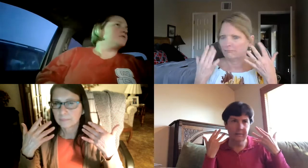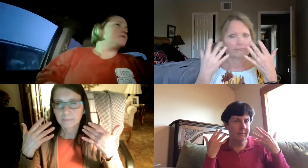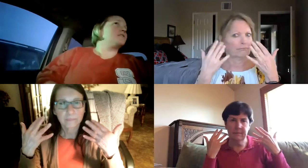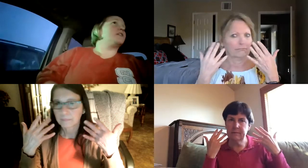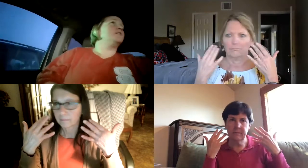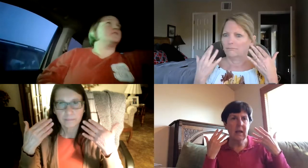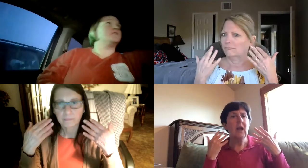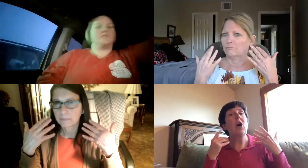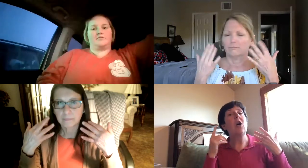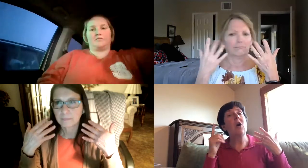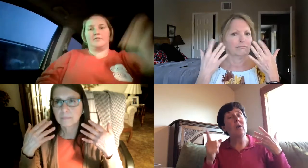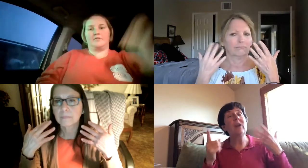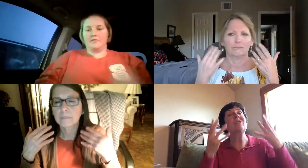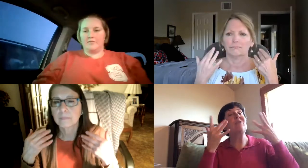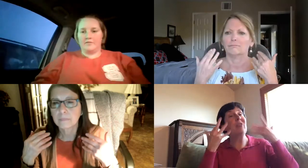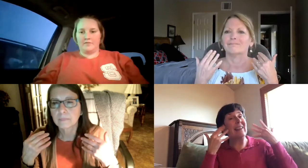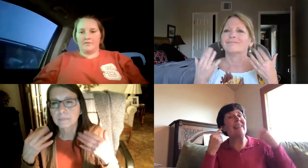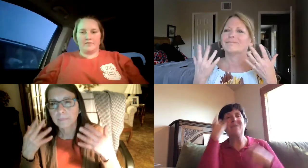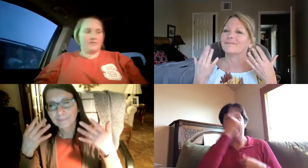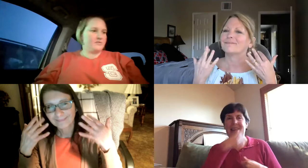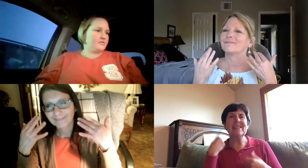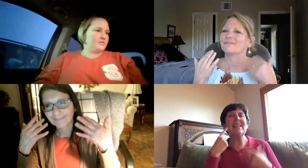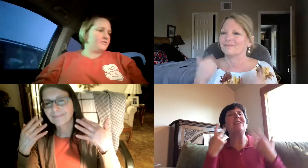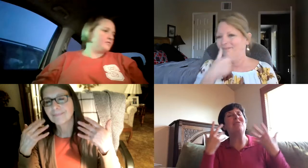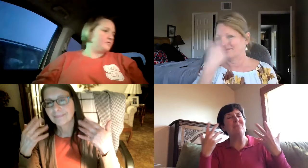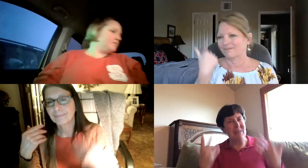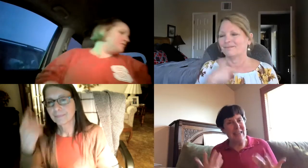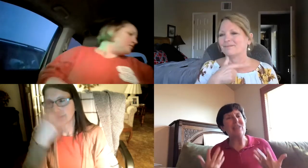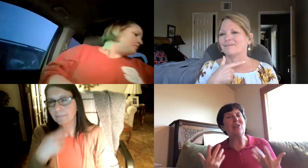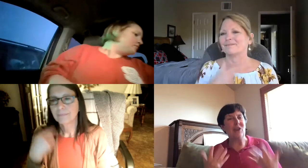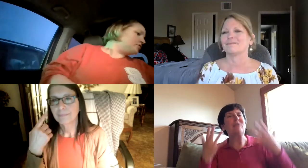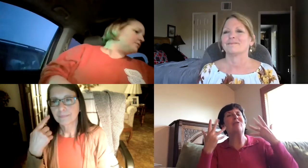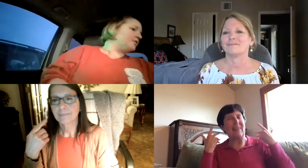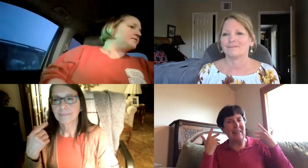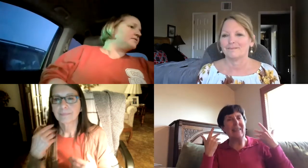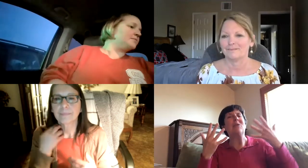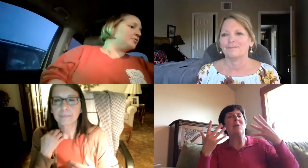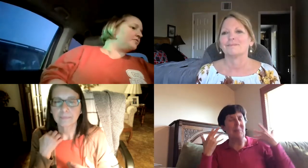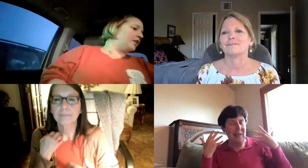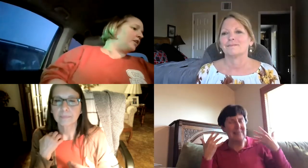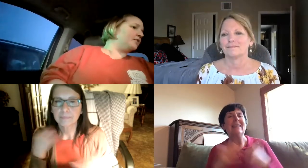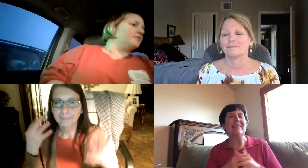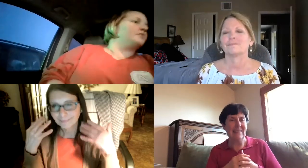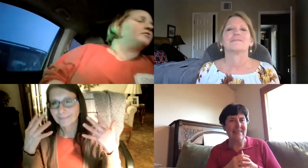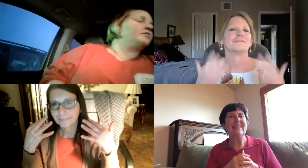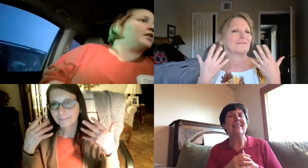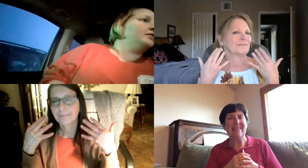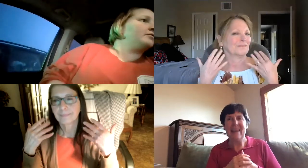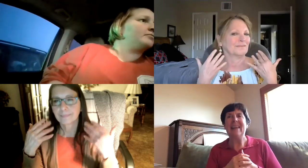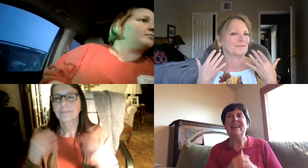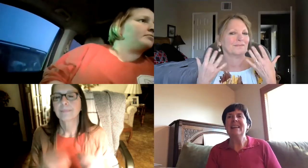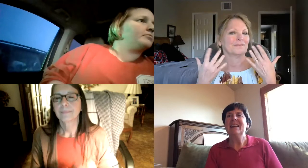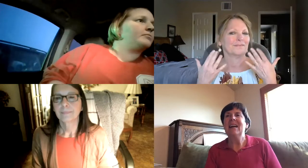unfriendly. Oh, there's a friendly face and you need to look friendly or pleasant.